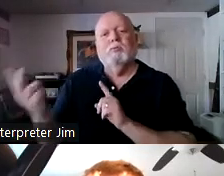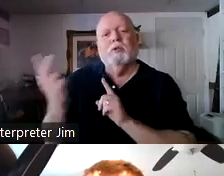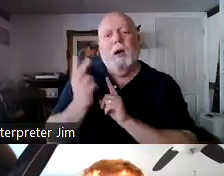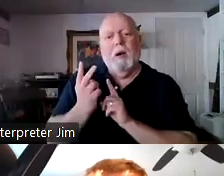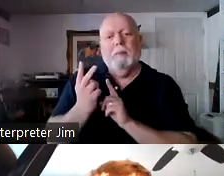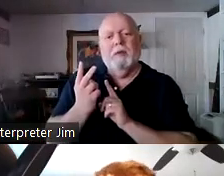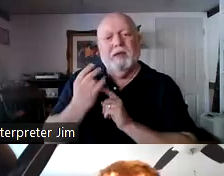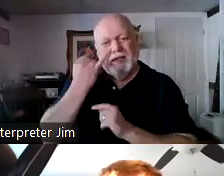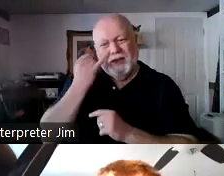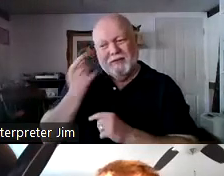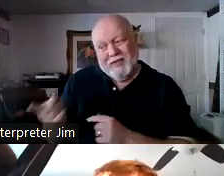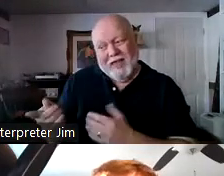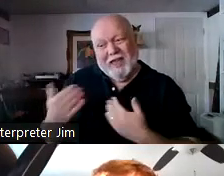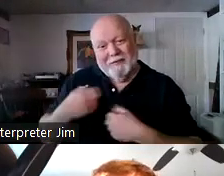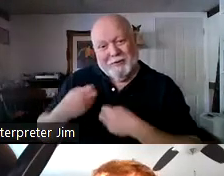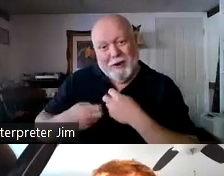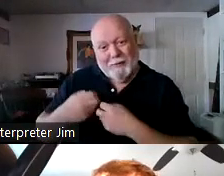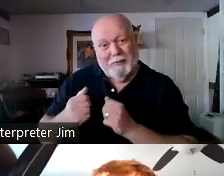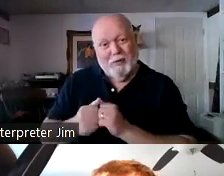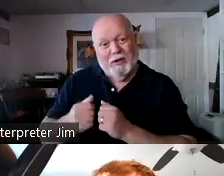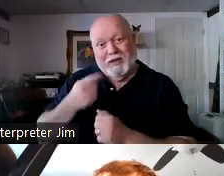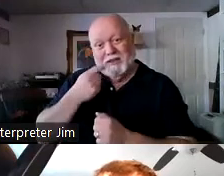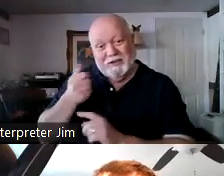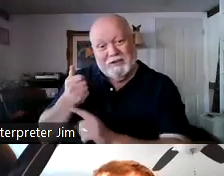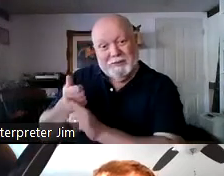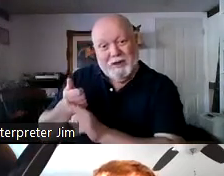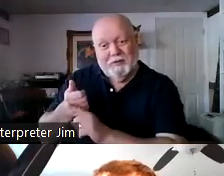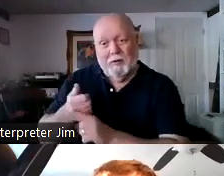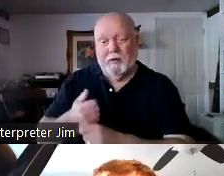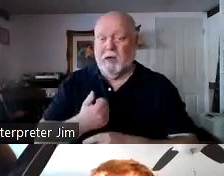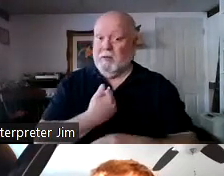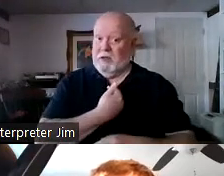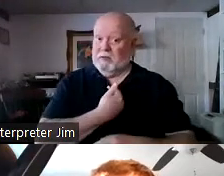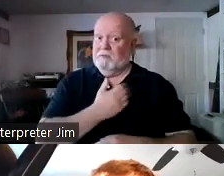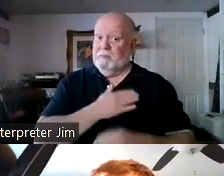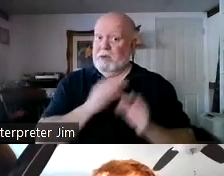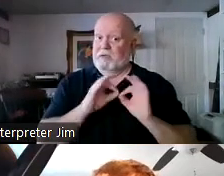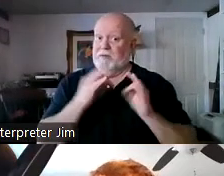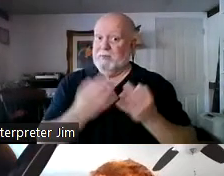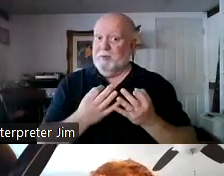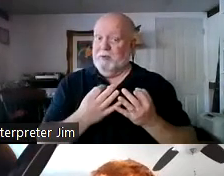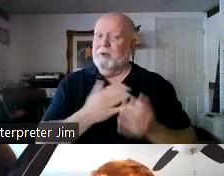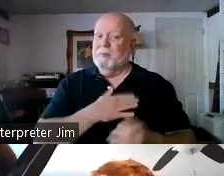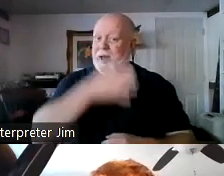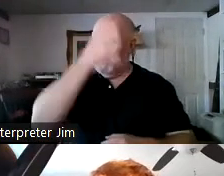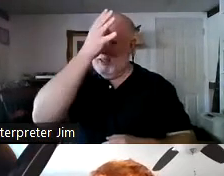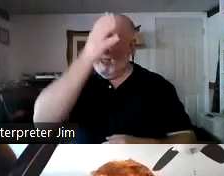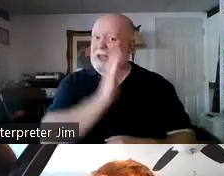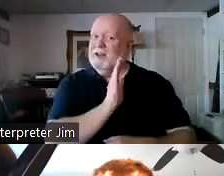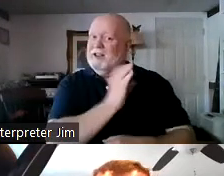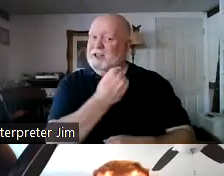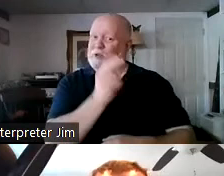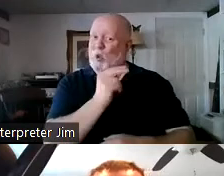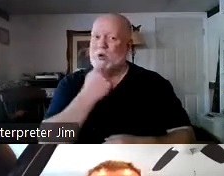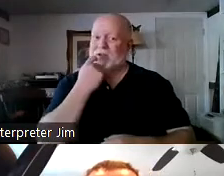addictions. I actually come from a family, my father had his own addictions, but it was never explained to